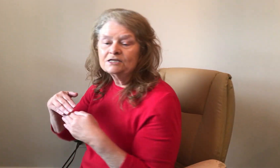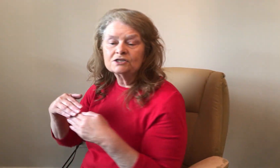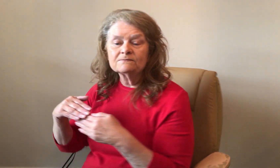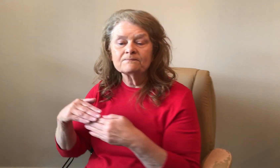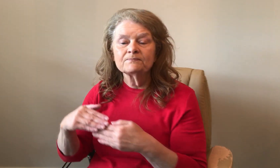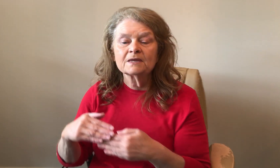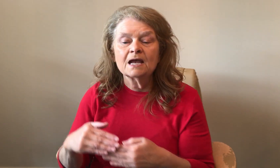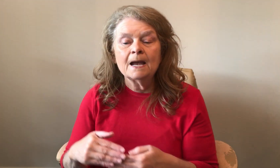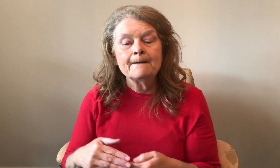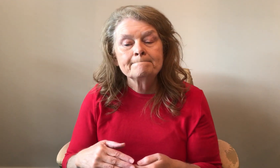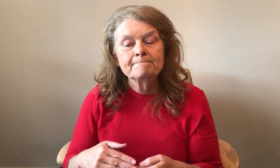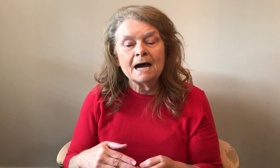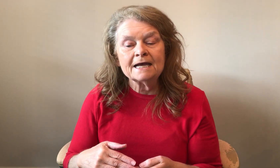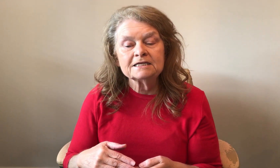generation. Might,